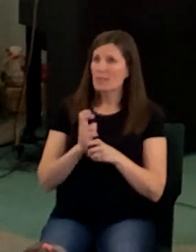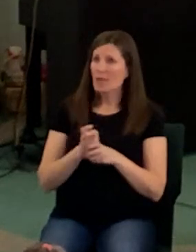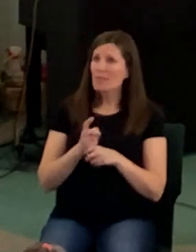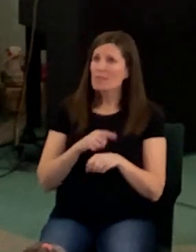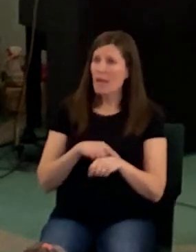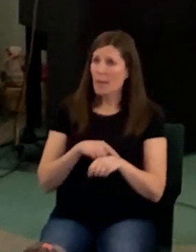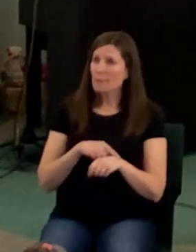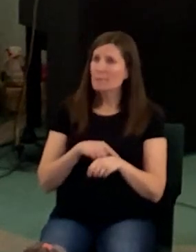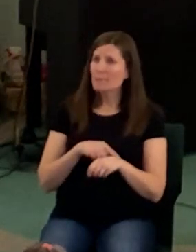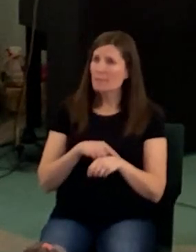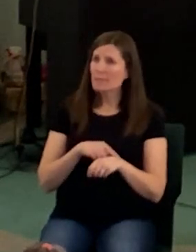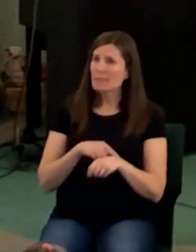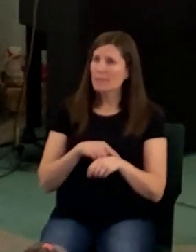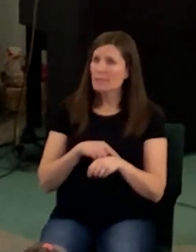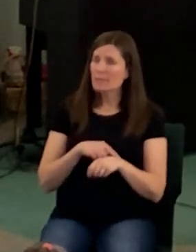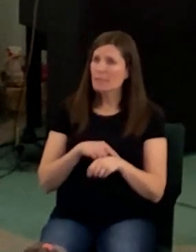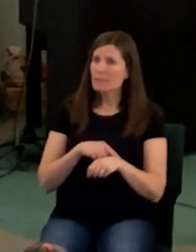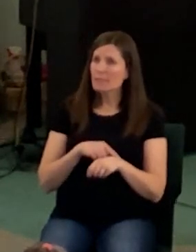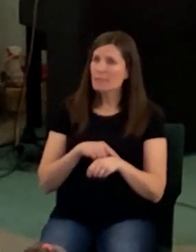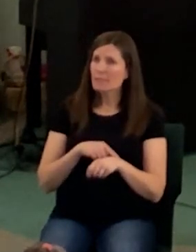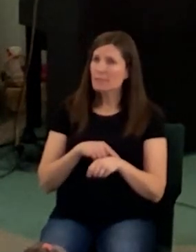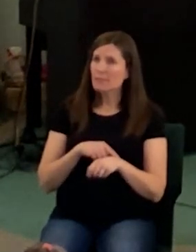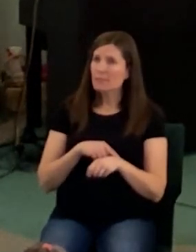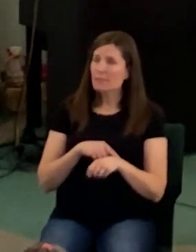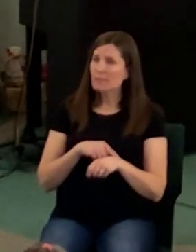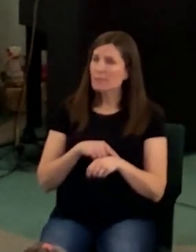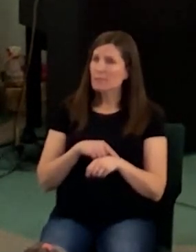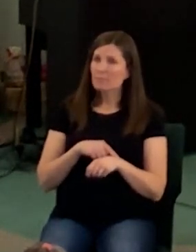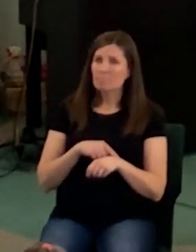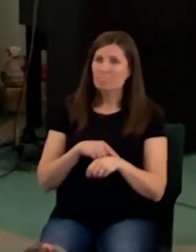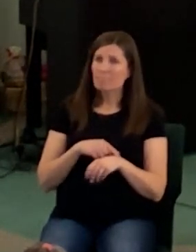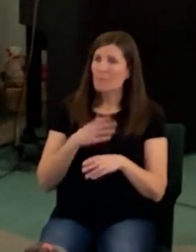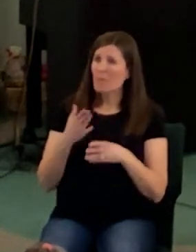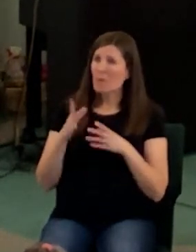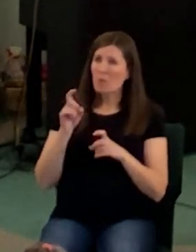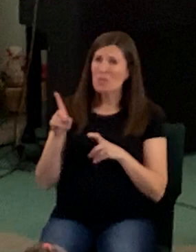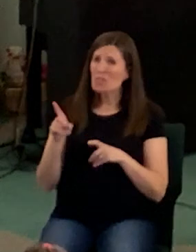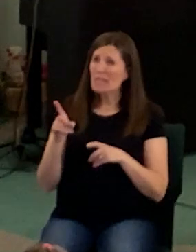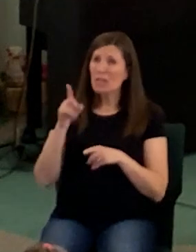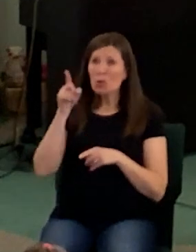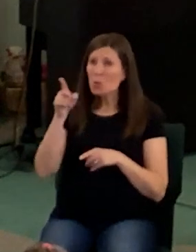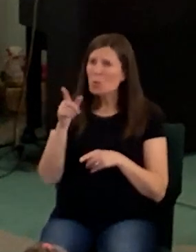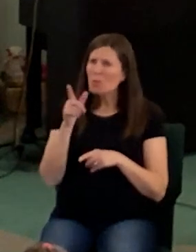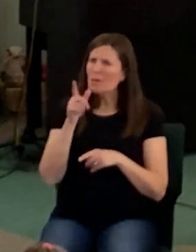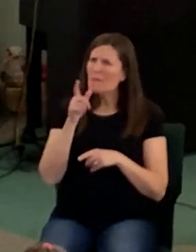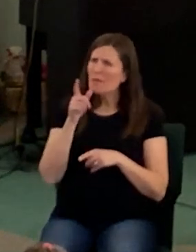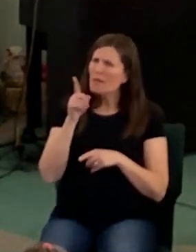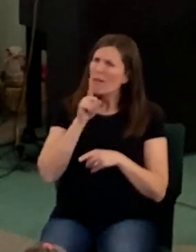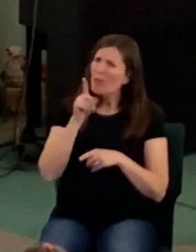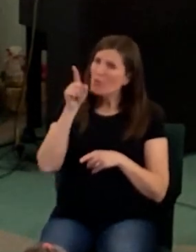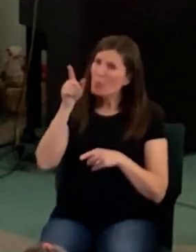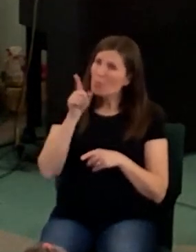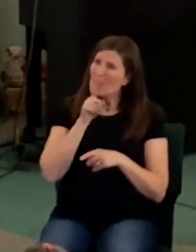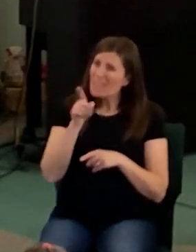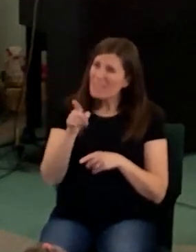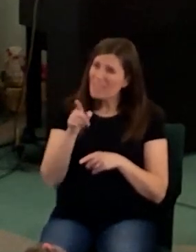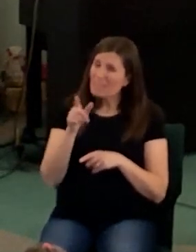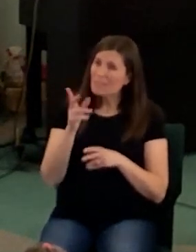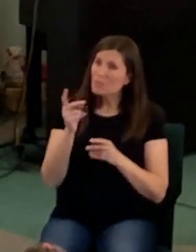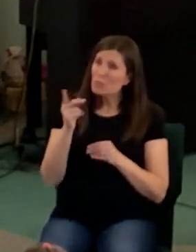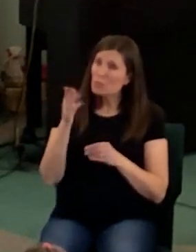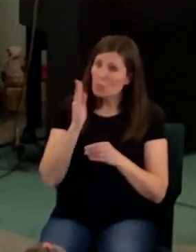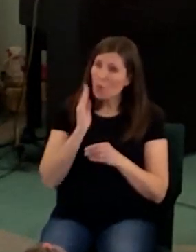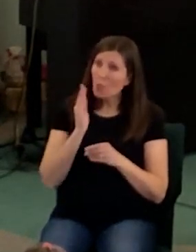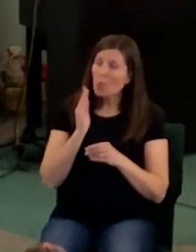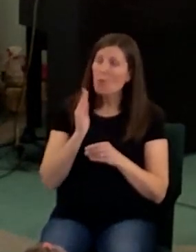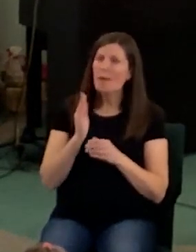They're experiencing those questions of, God, are you real? Are you there? Do you know? Please